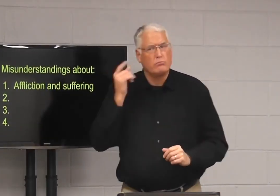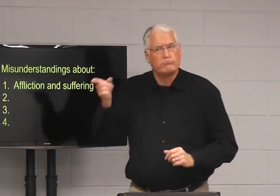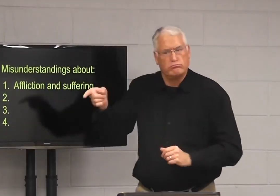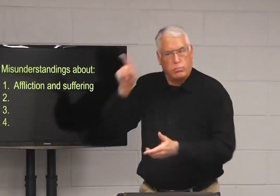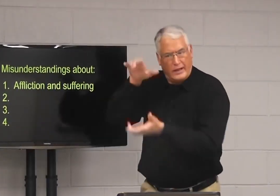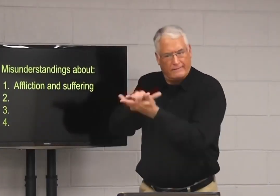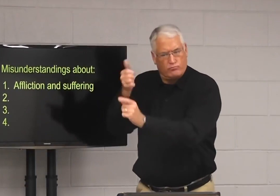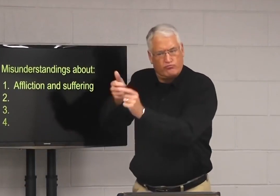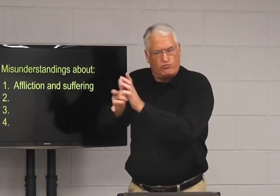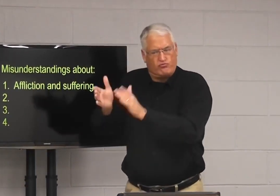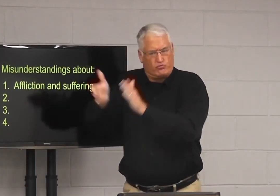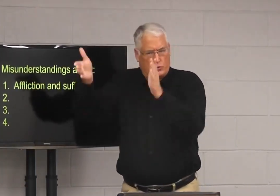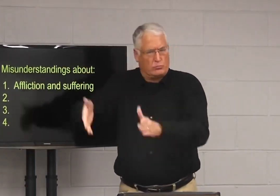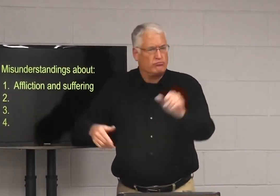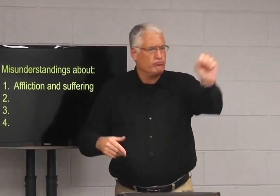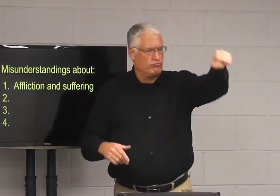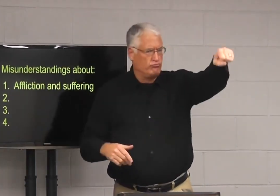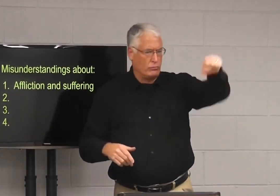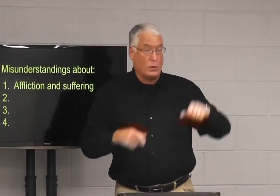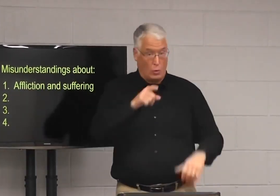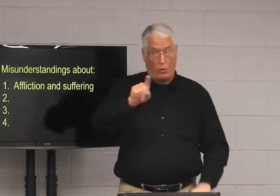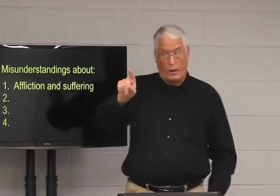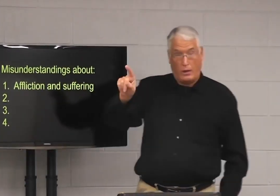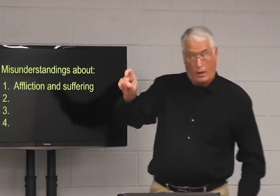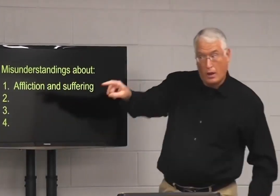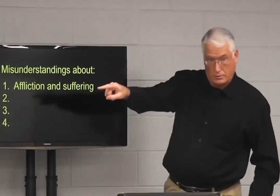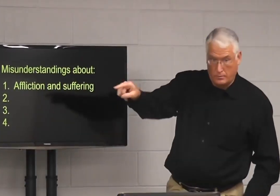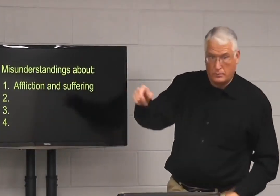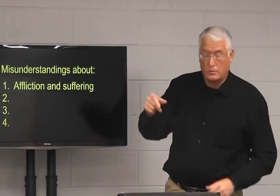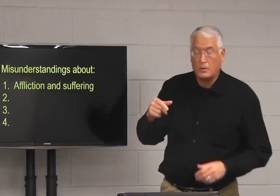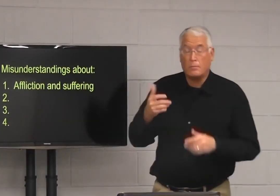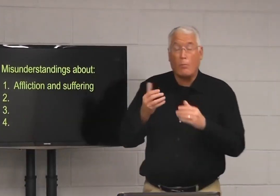no issues, and the husband's a Christian, and you ask,